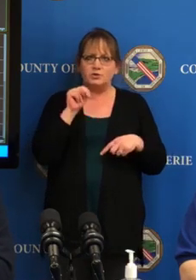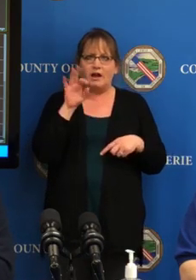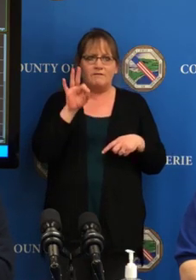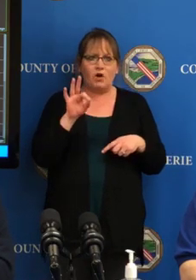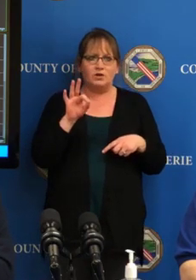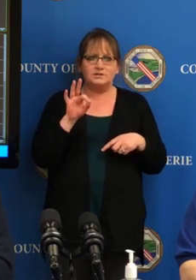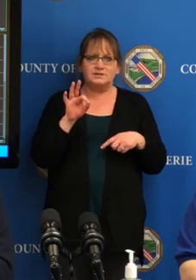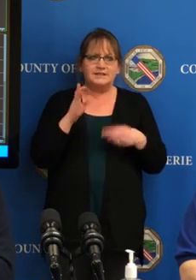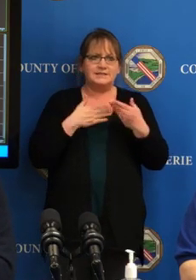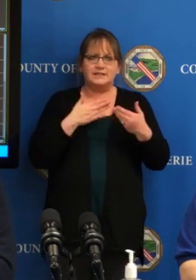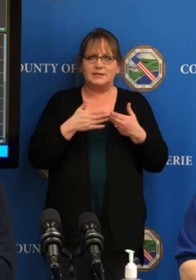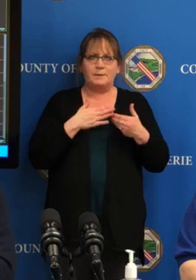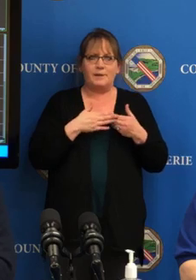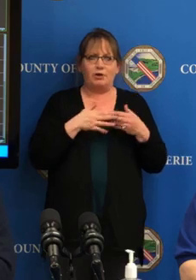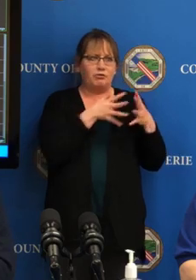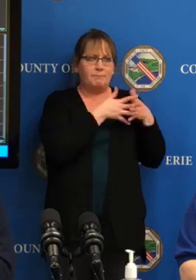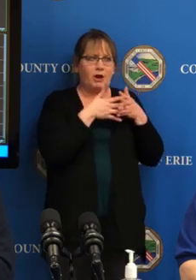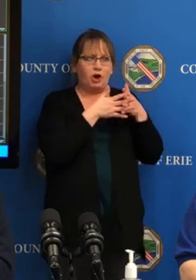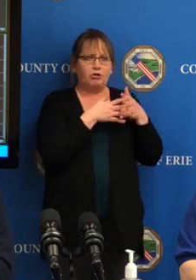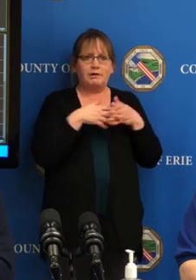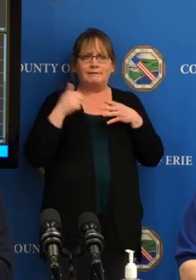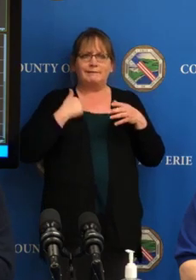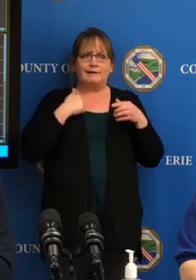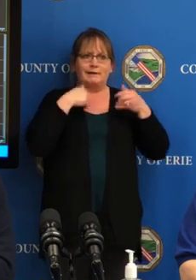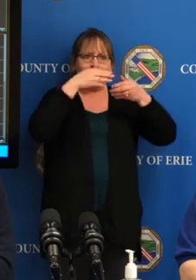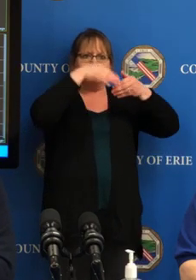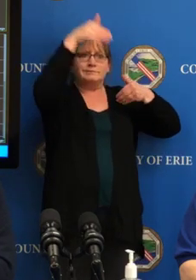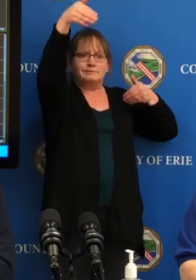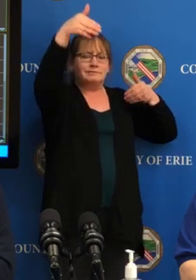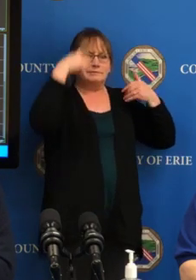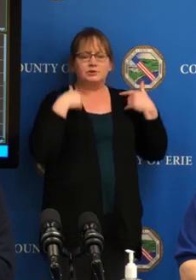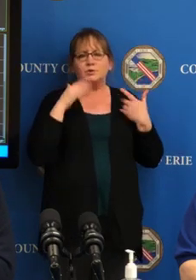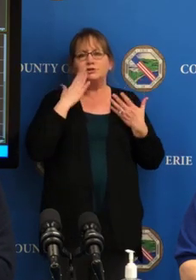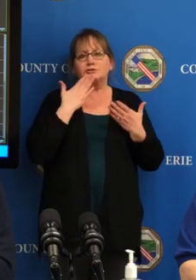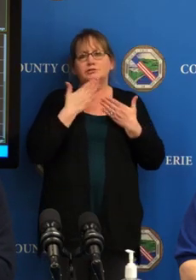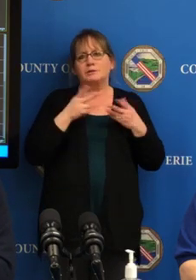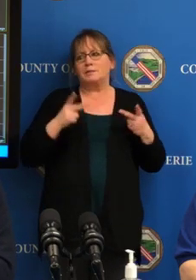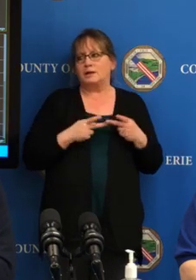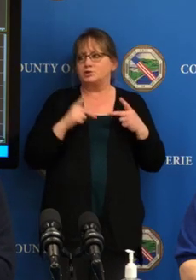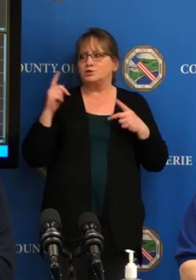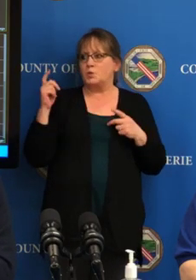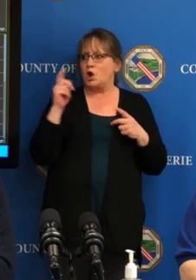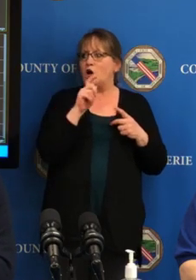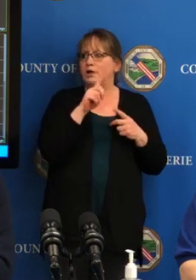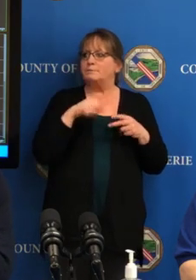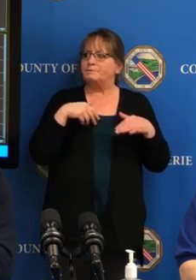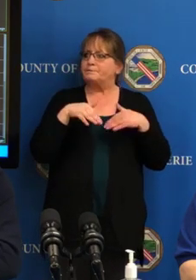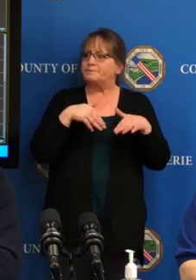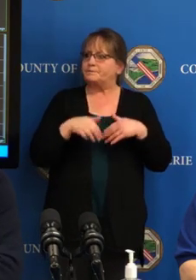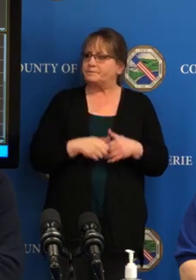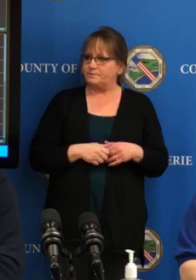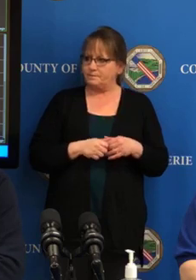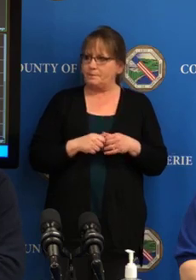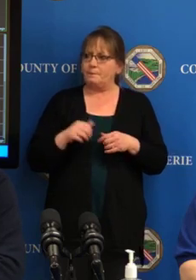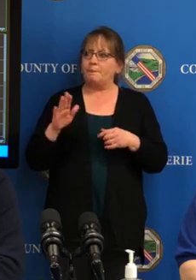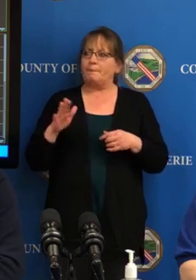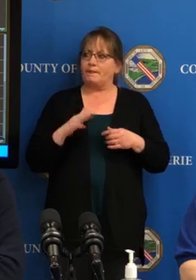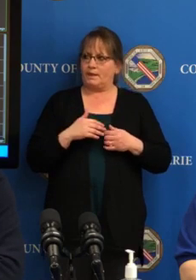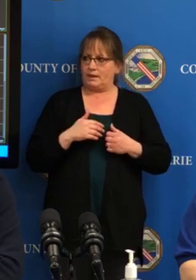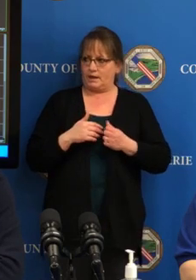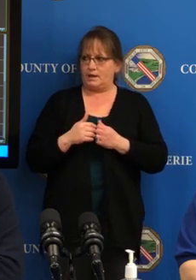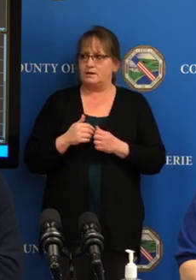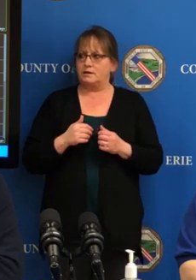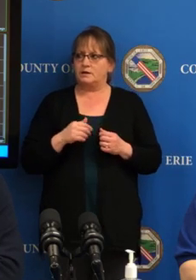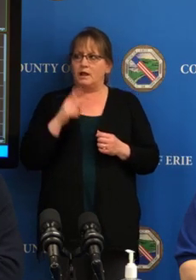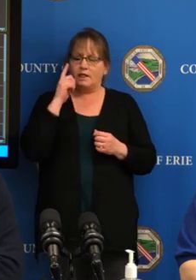both the American and the Canadian side right now. So it'd also be a good place to go for a walk. Okay. Daniel, what else we got? My tally's right here. We've